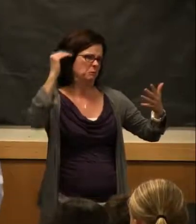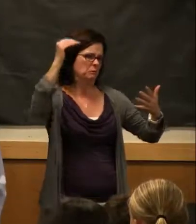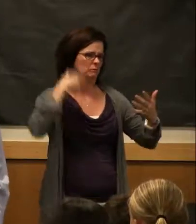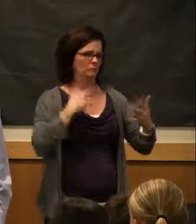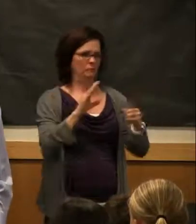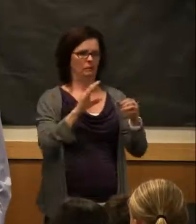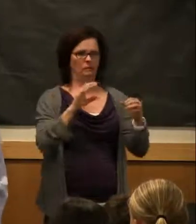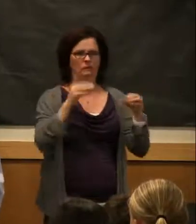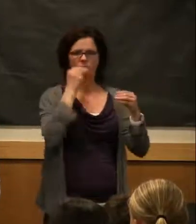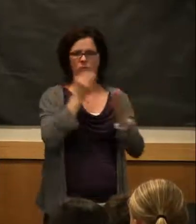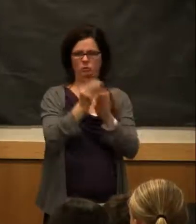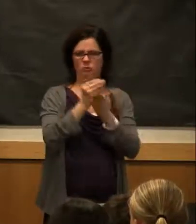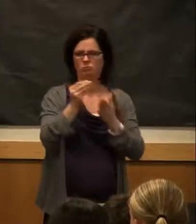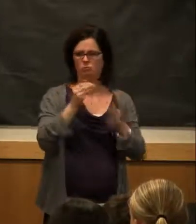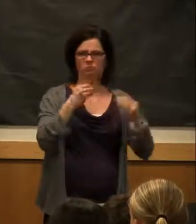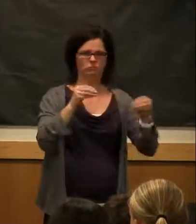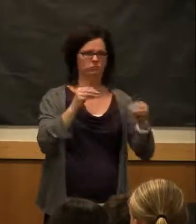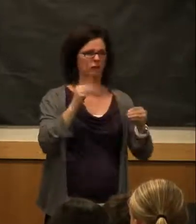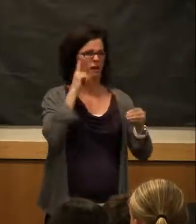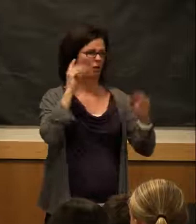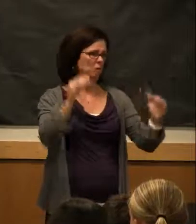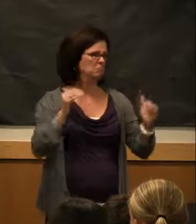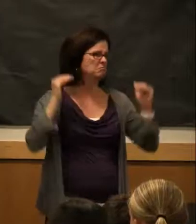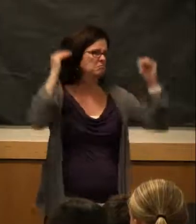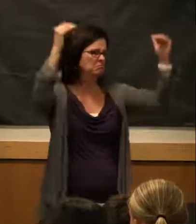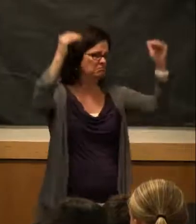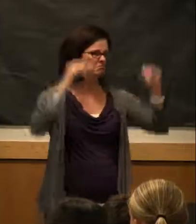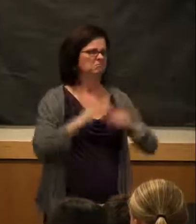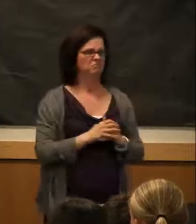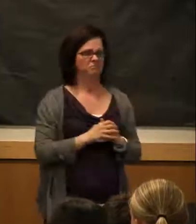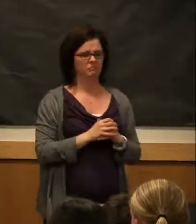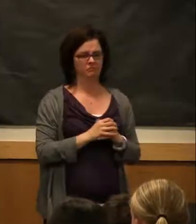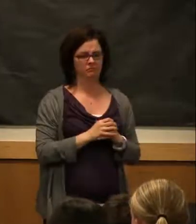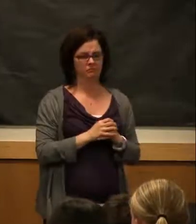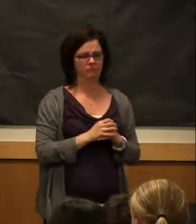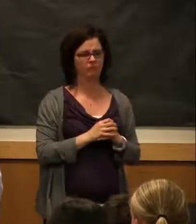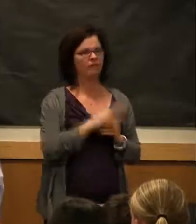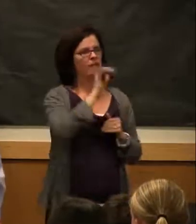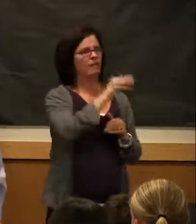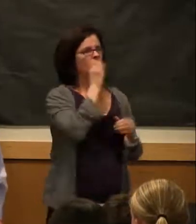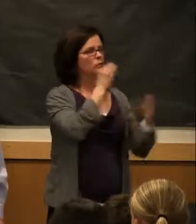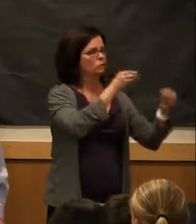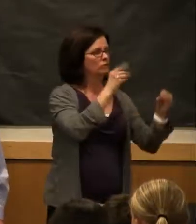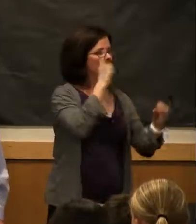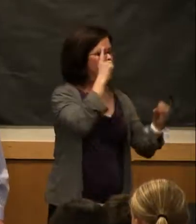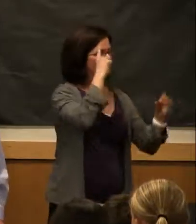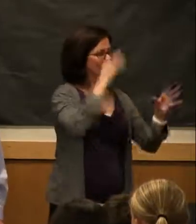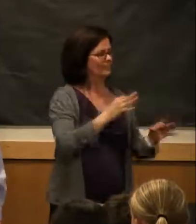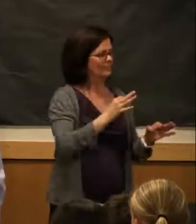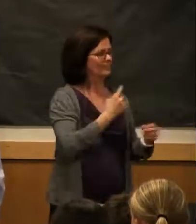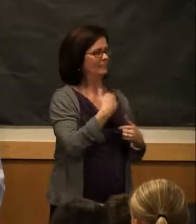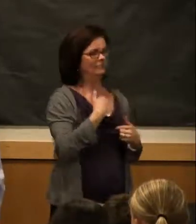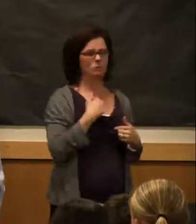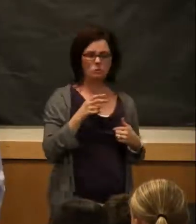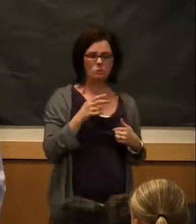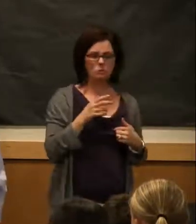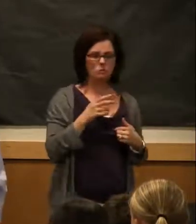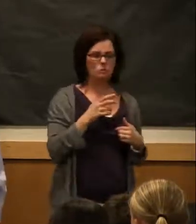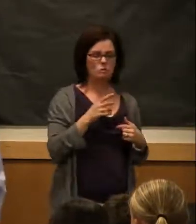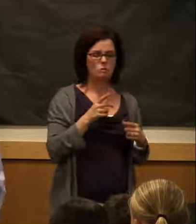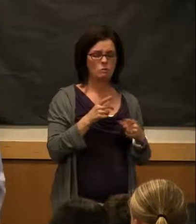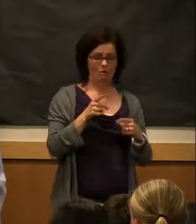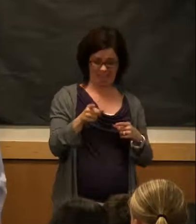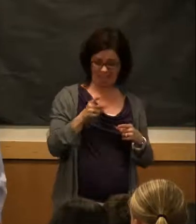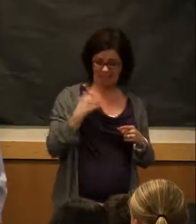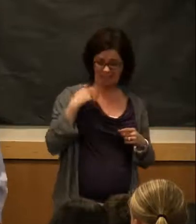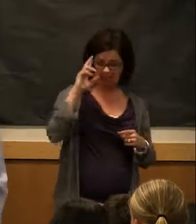And, you know, they decided because I had RP that I was losing my vision that they would